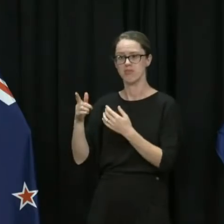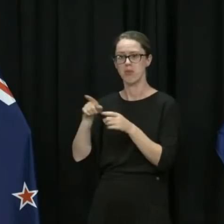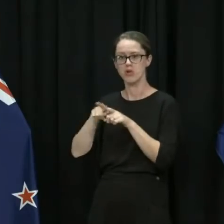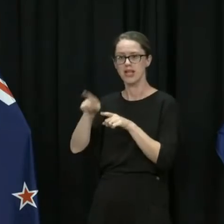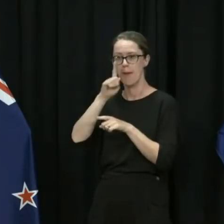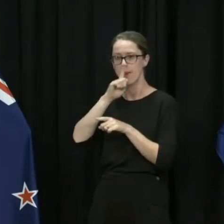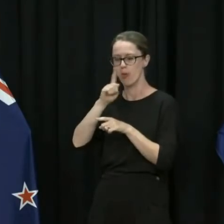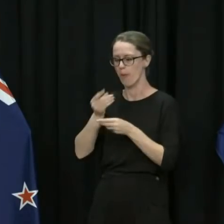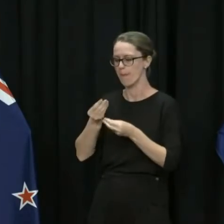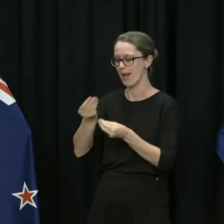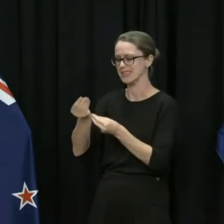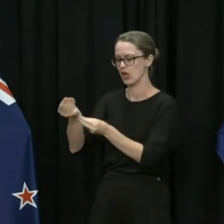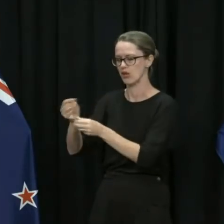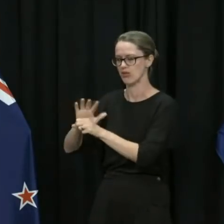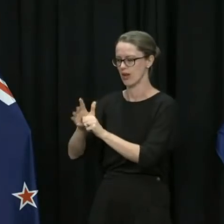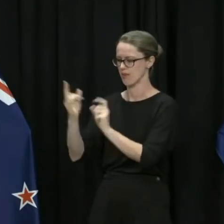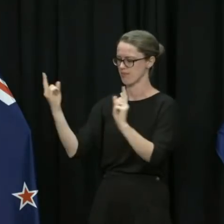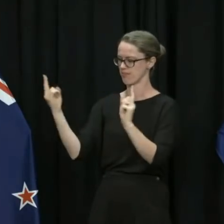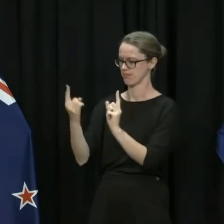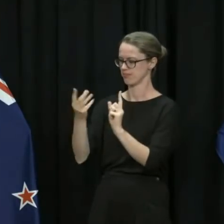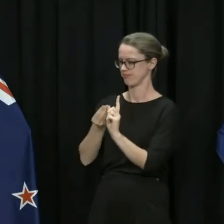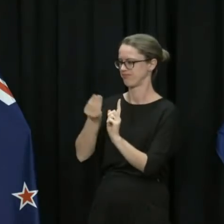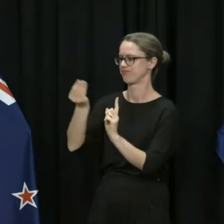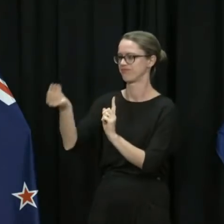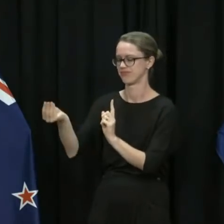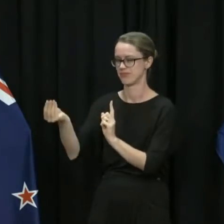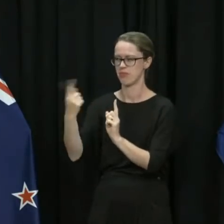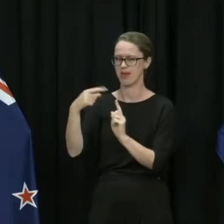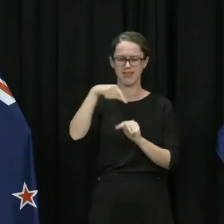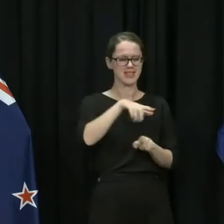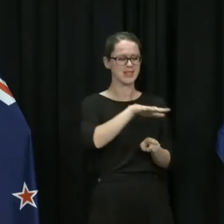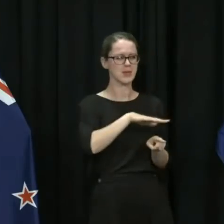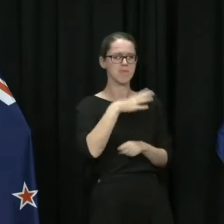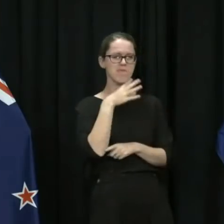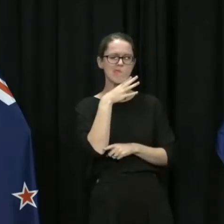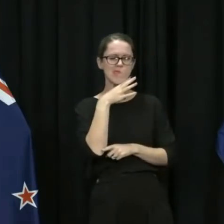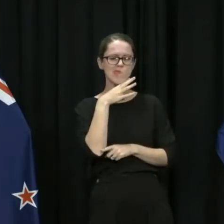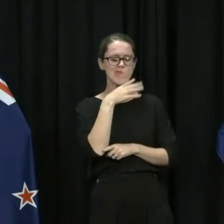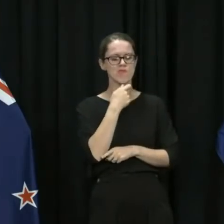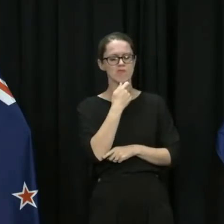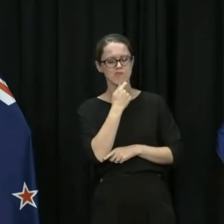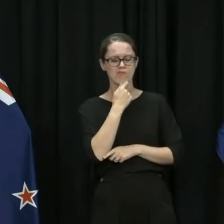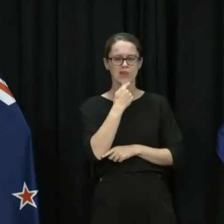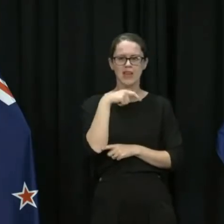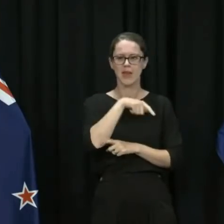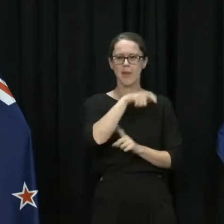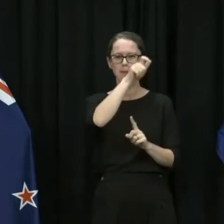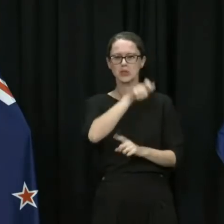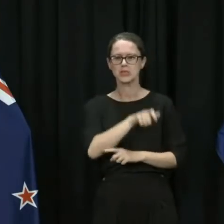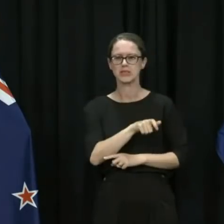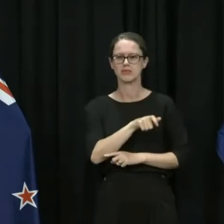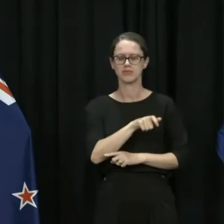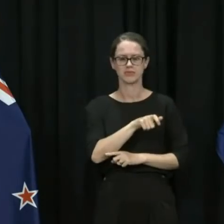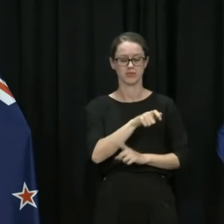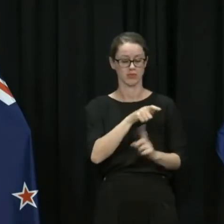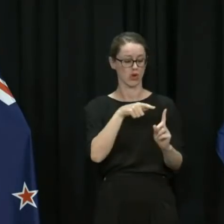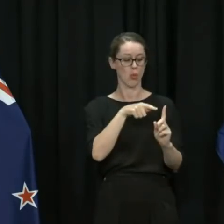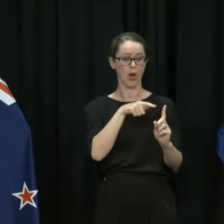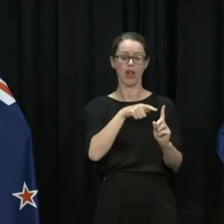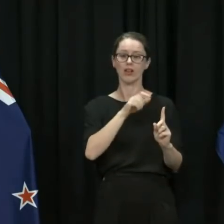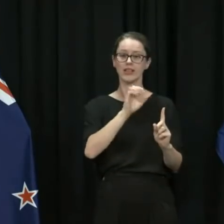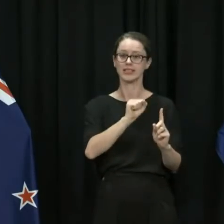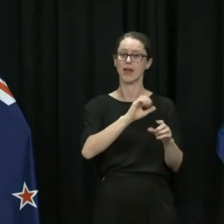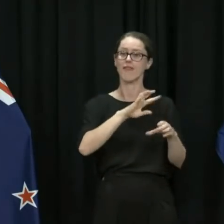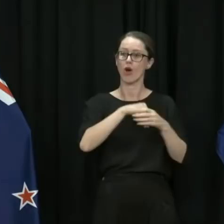infected with COVID-19, is people-to-people. Here, we do have someone that we have tested as part of our